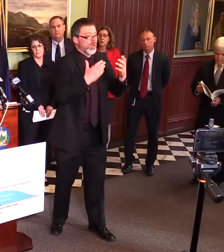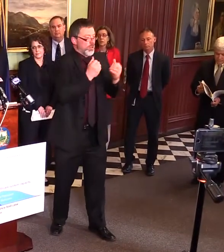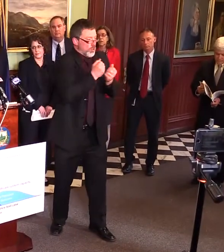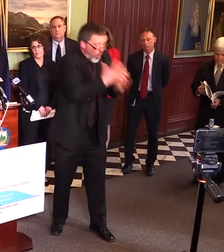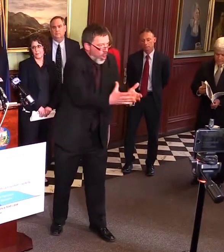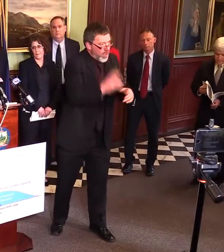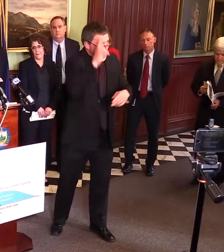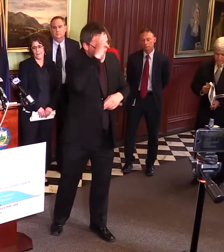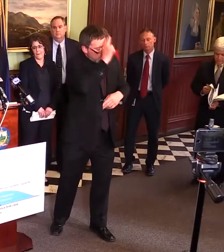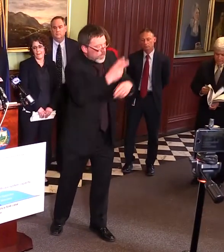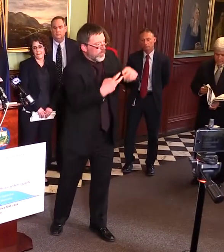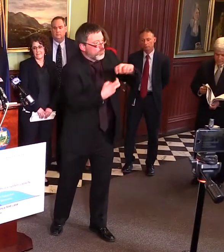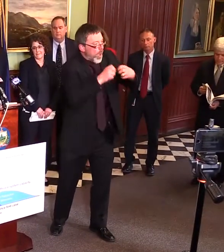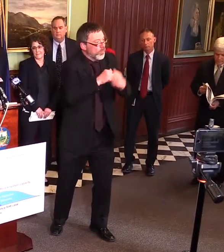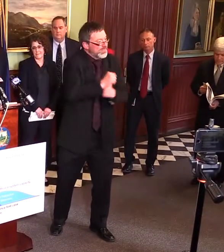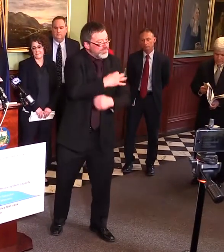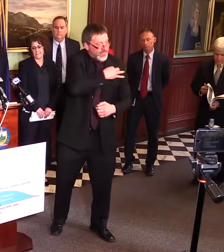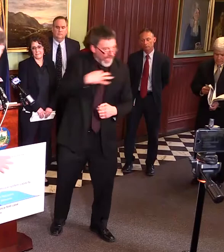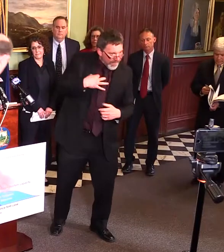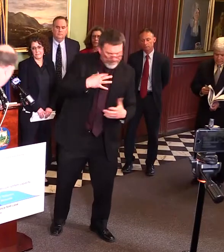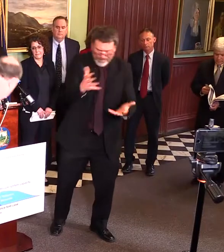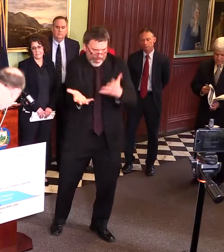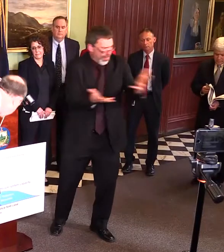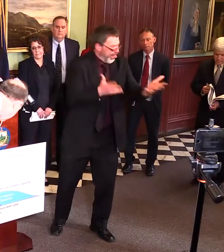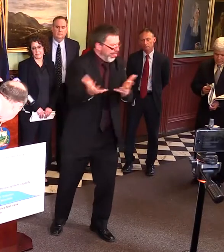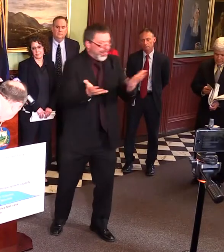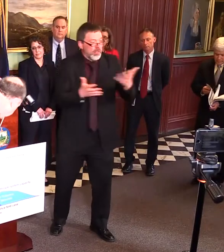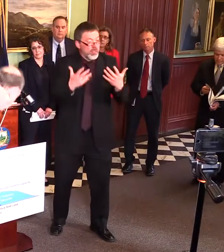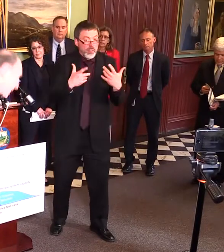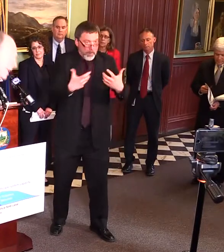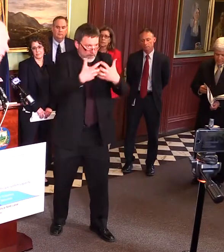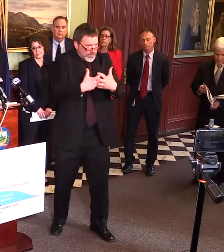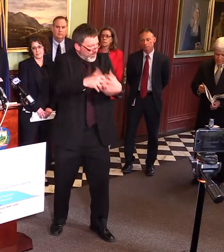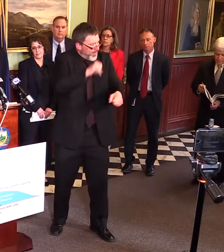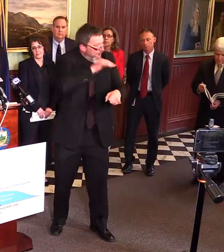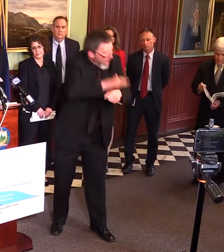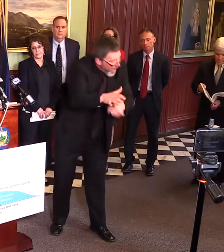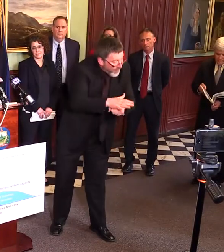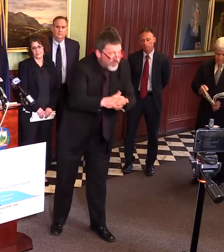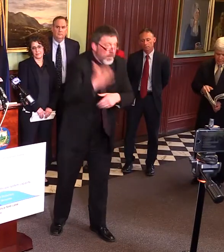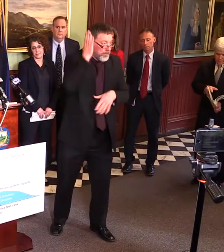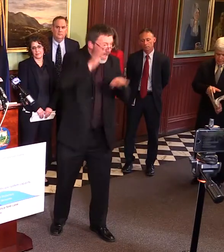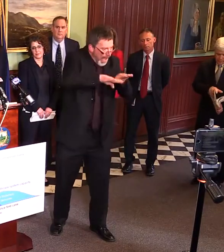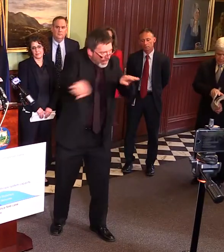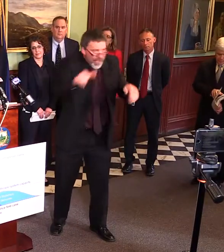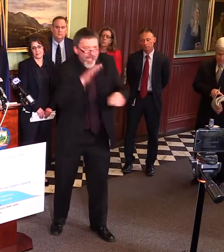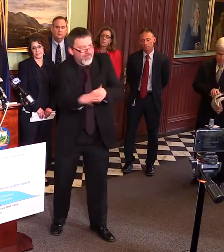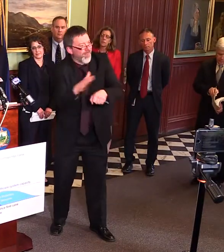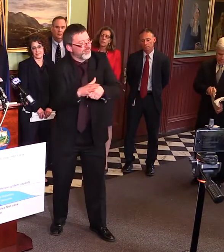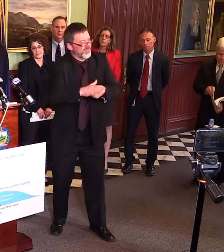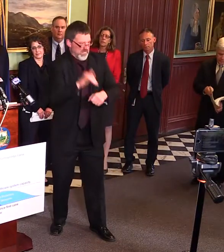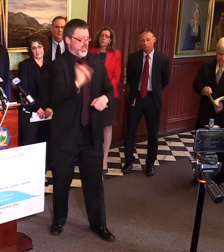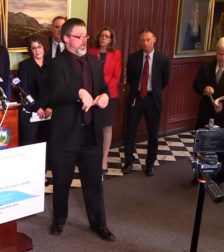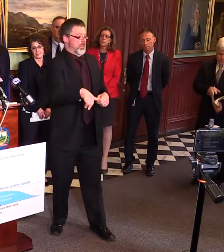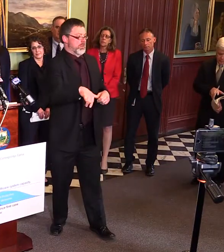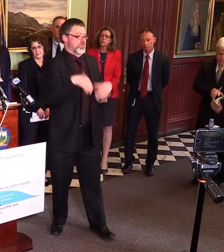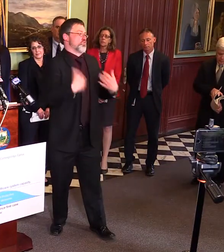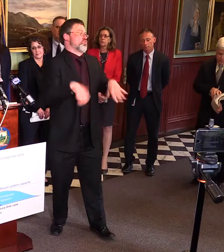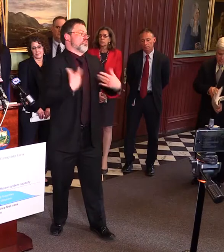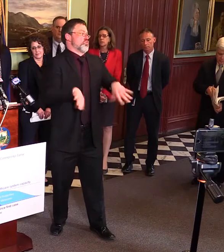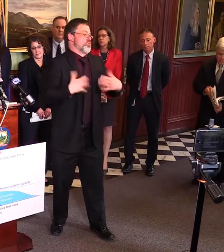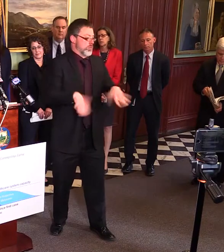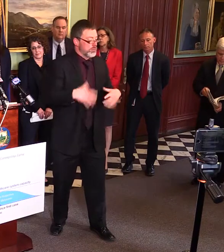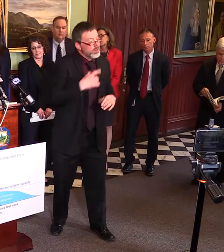with ICU beds, with ventilators, everything. So as the term has been used, we